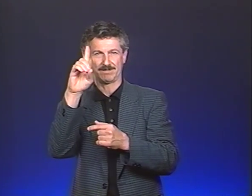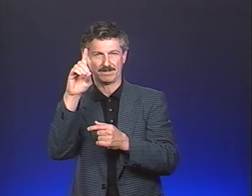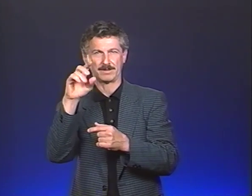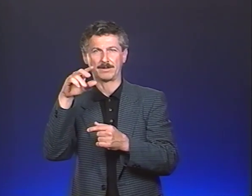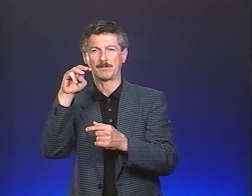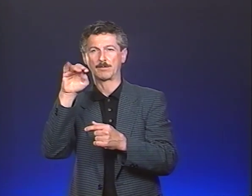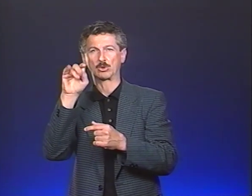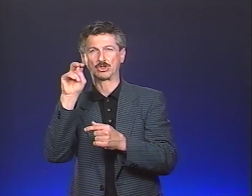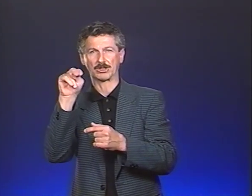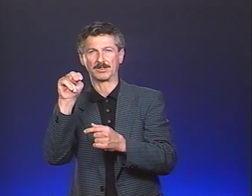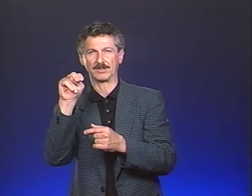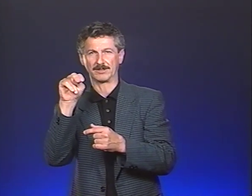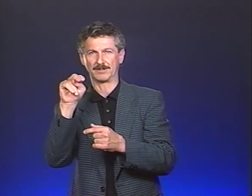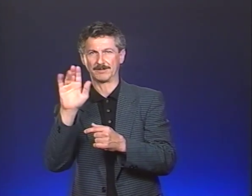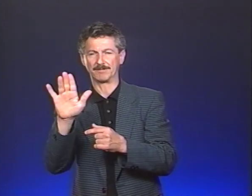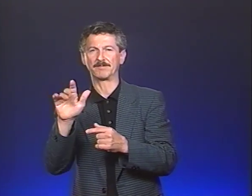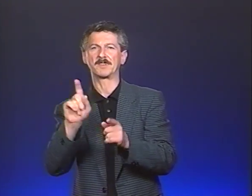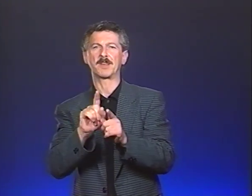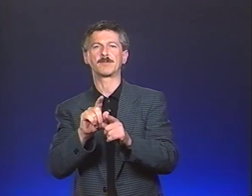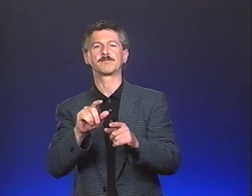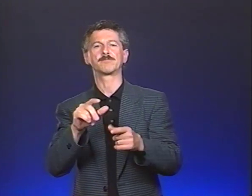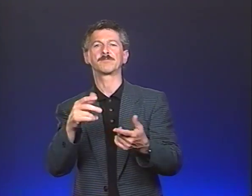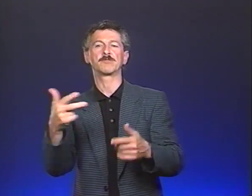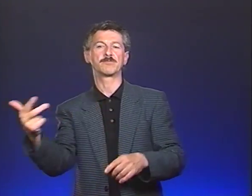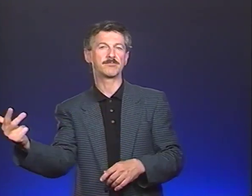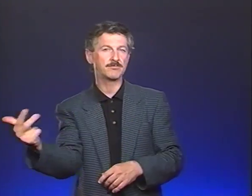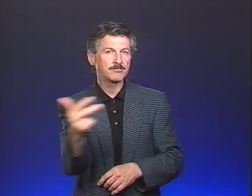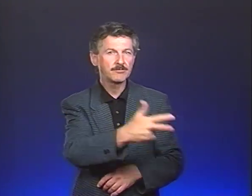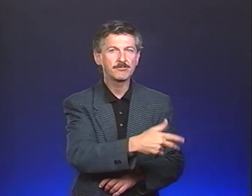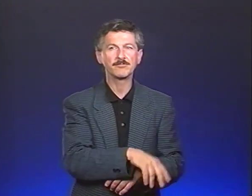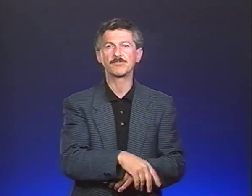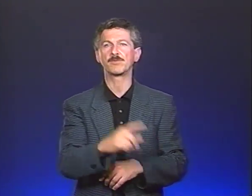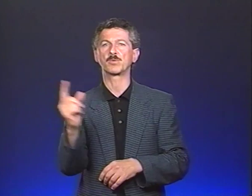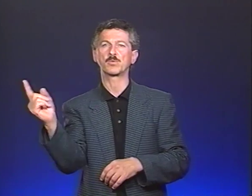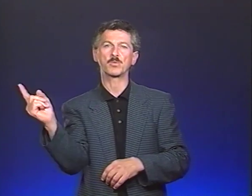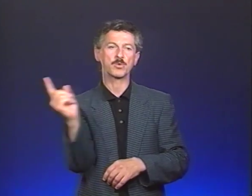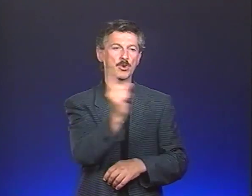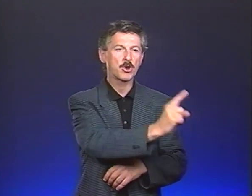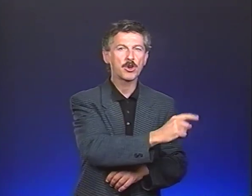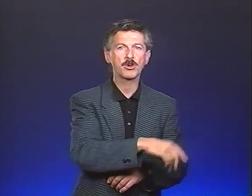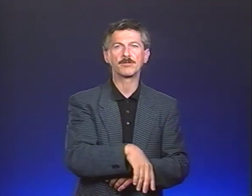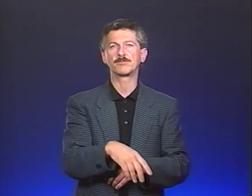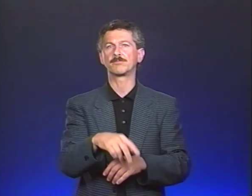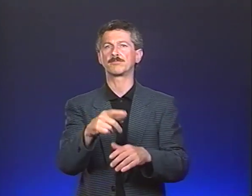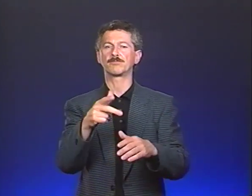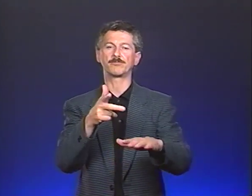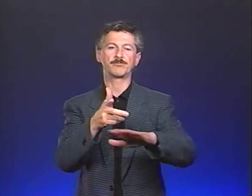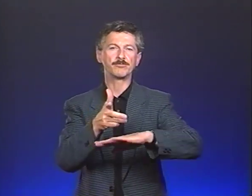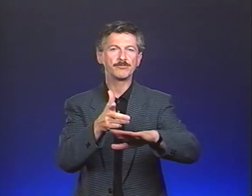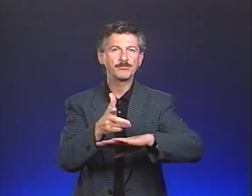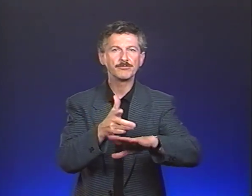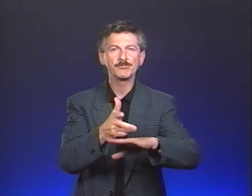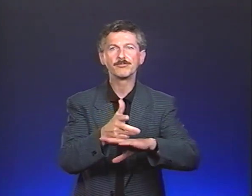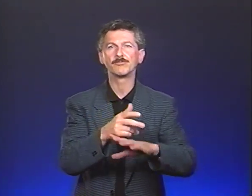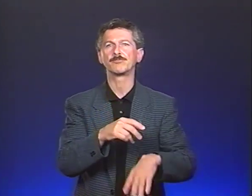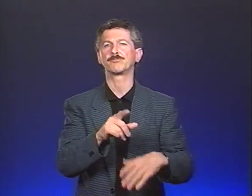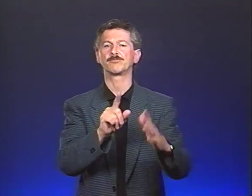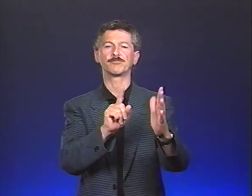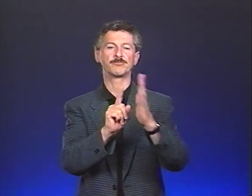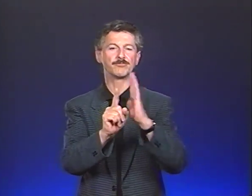called predicates of perceived motion, signs that show movement, a car driving by, a person walking by, a surface